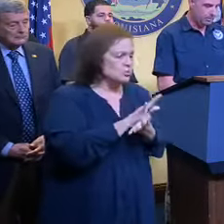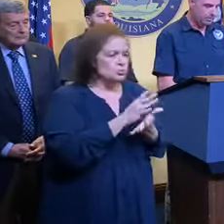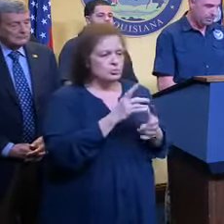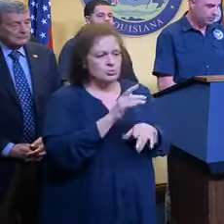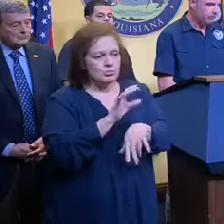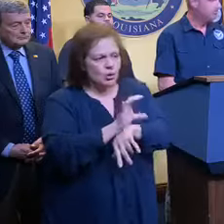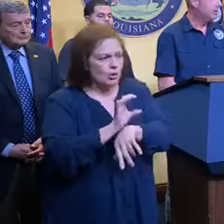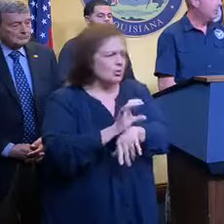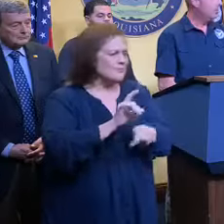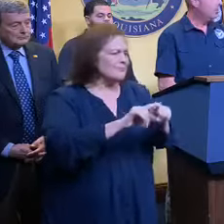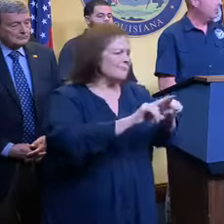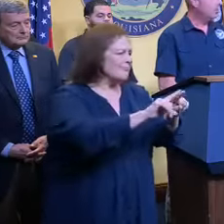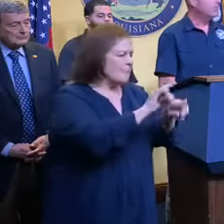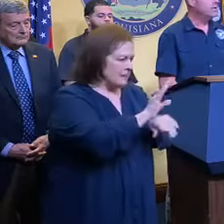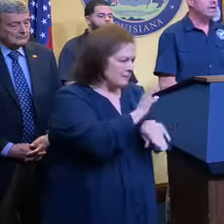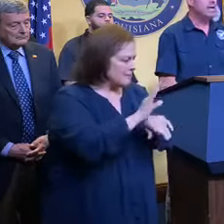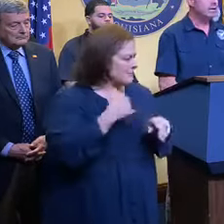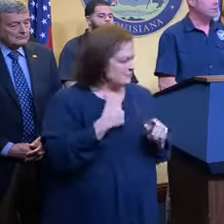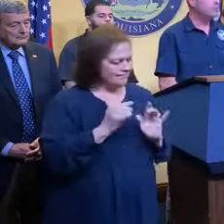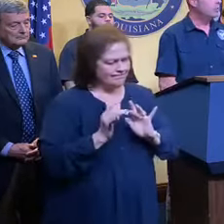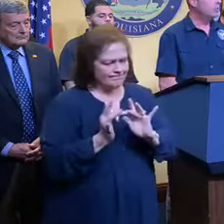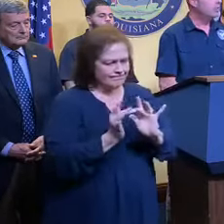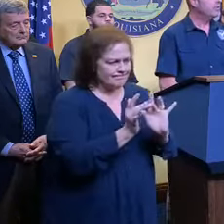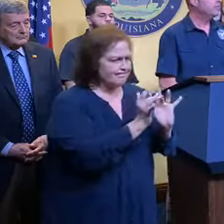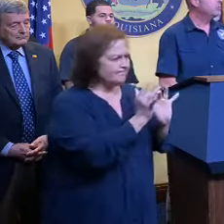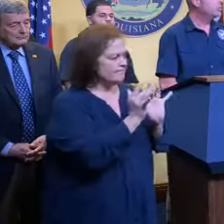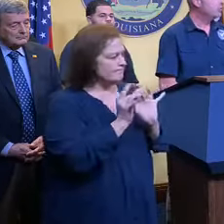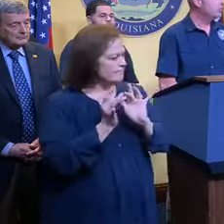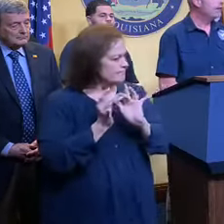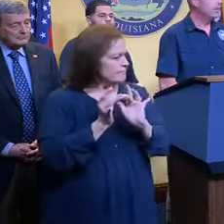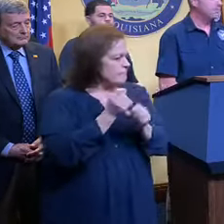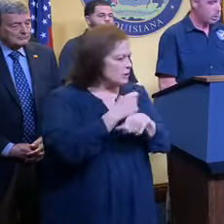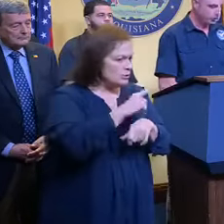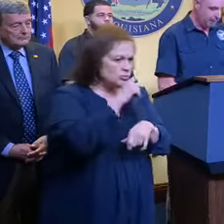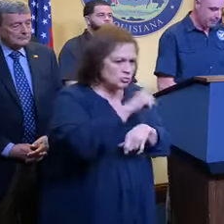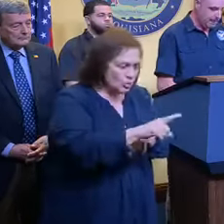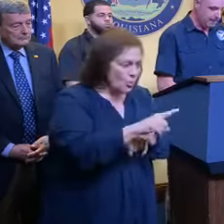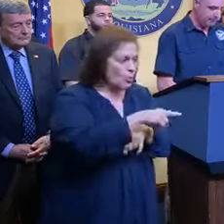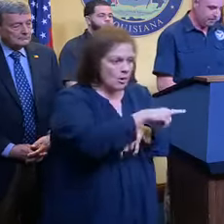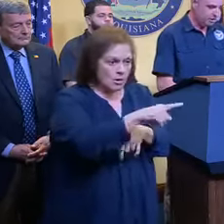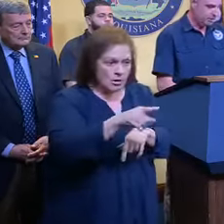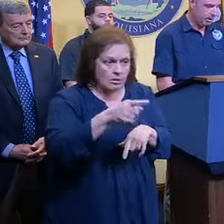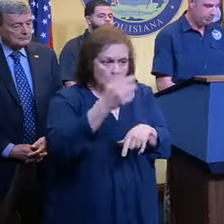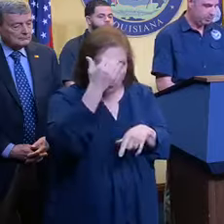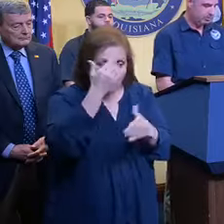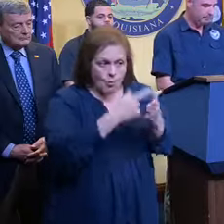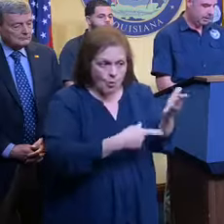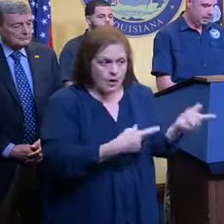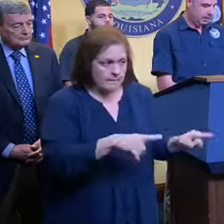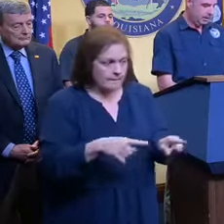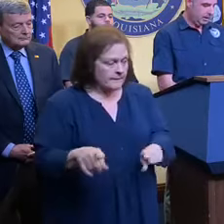worship, and businesses, we're communicating with them to ensure that they have the most up-to-date information